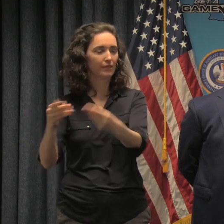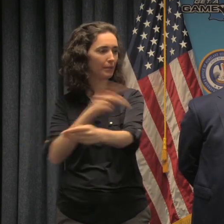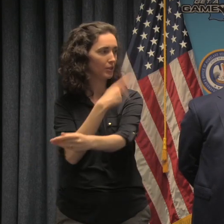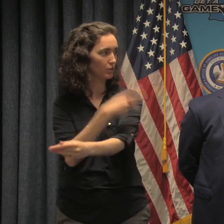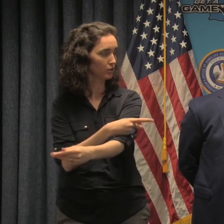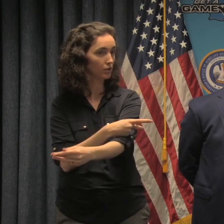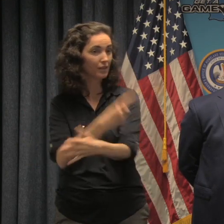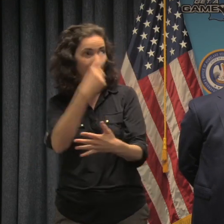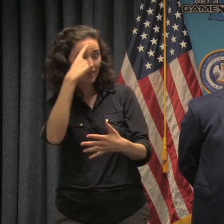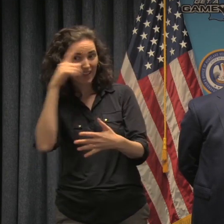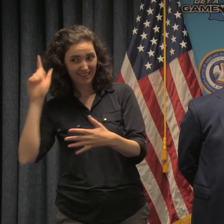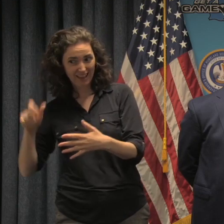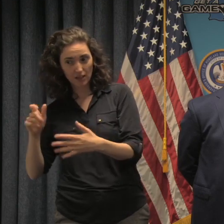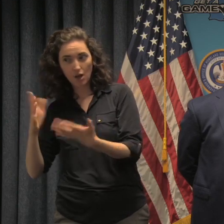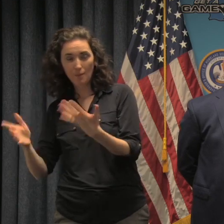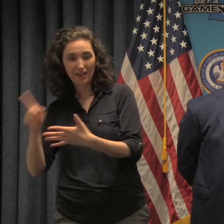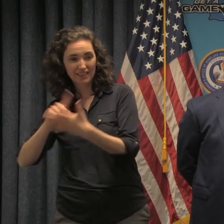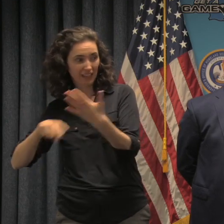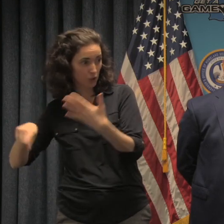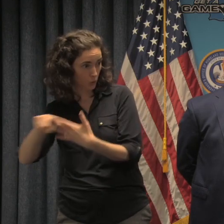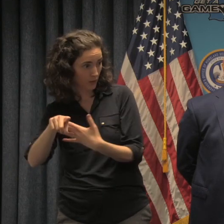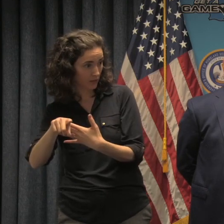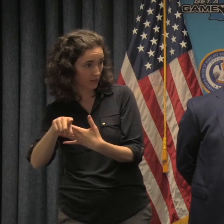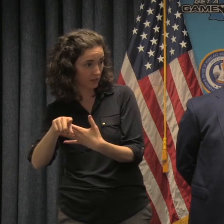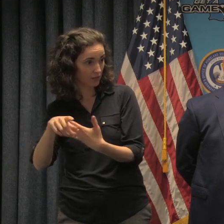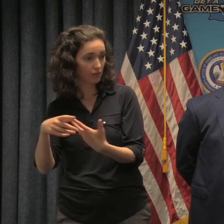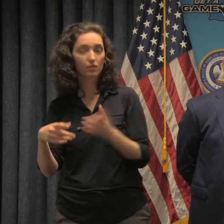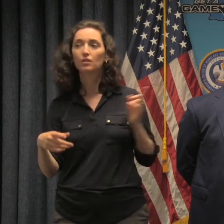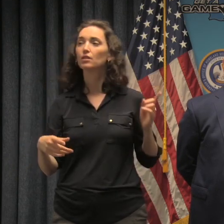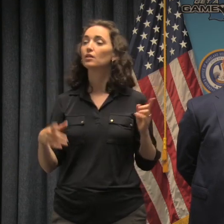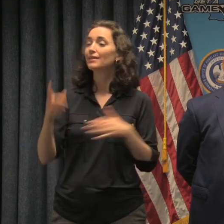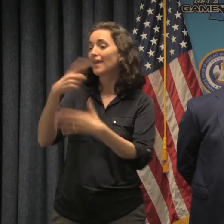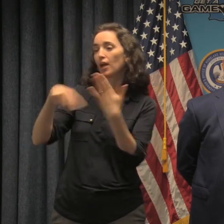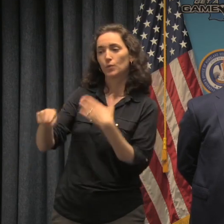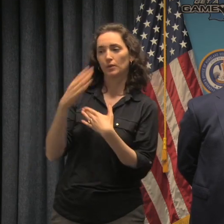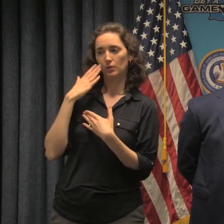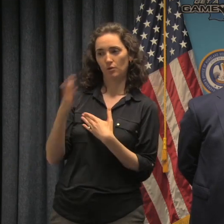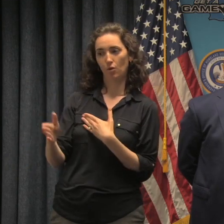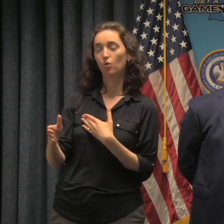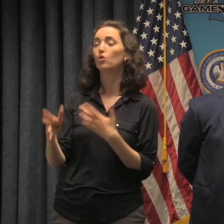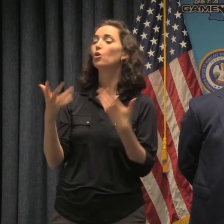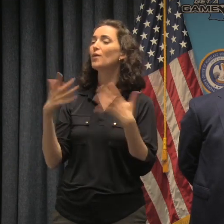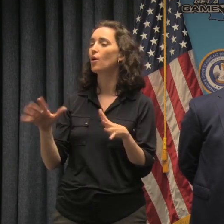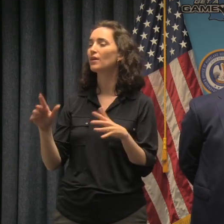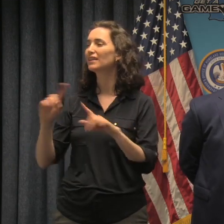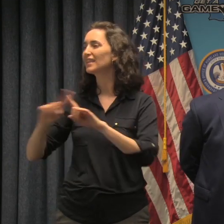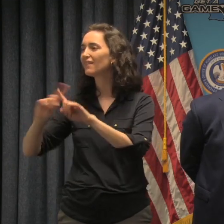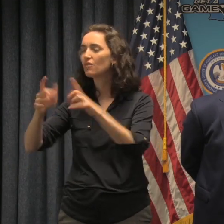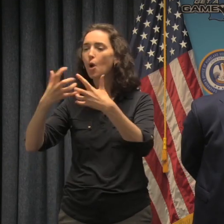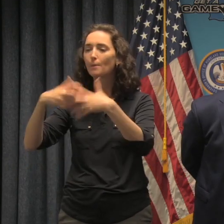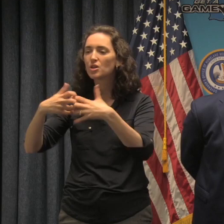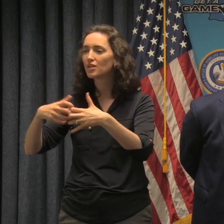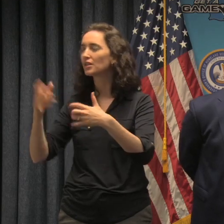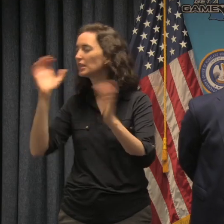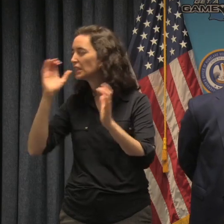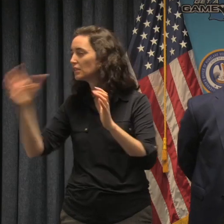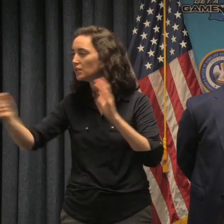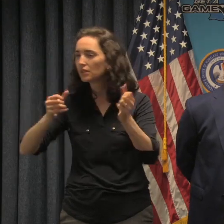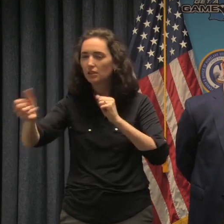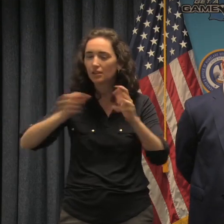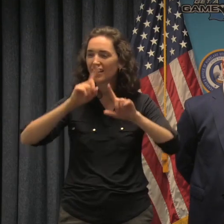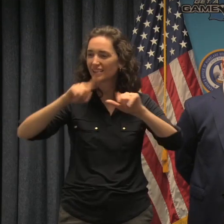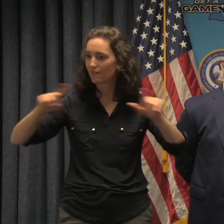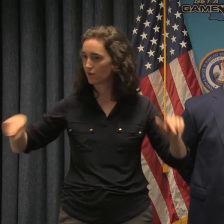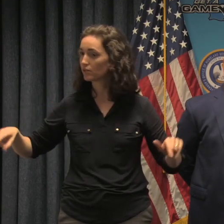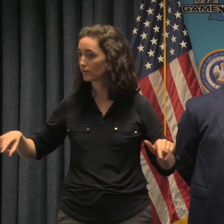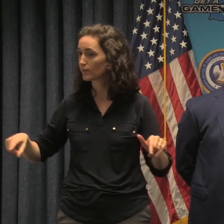but I think that we are. So we've also been aggressively pulling in anesthesia machines, looking at anywhere we can get a ventilator,